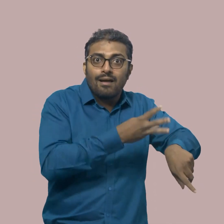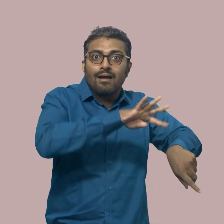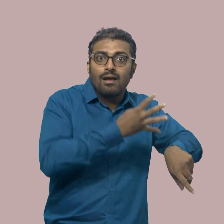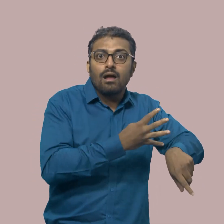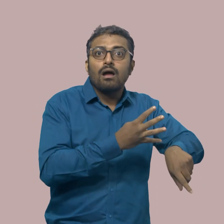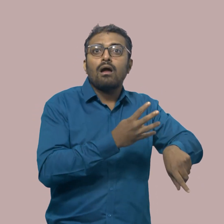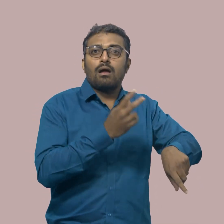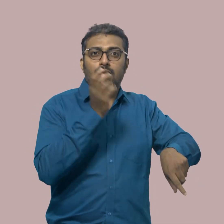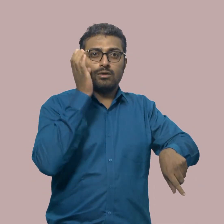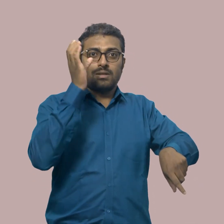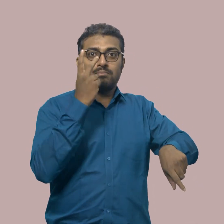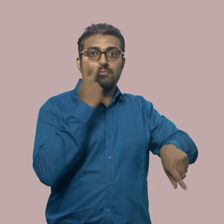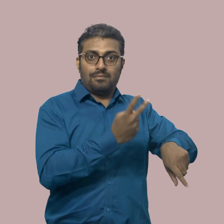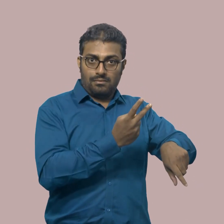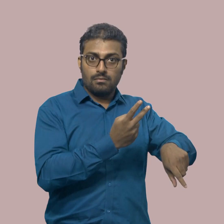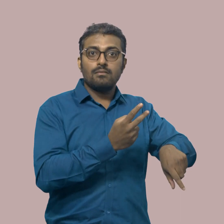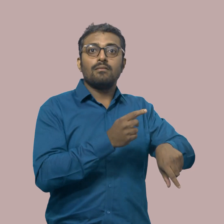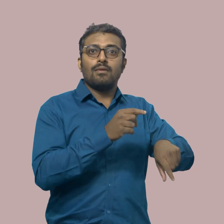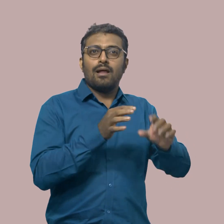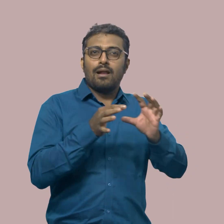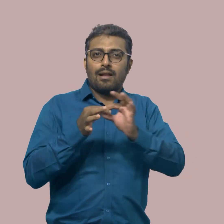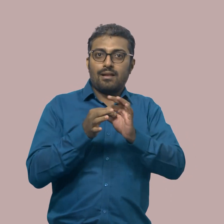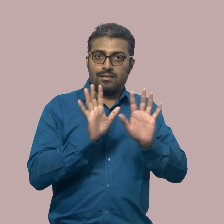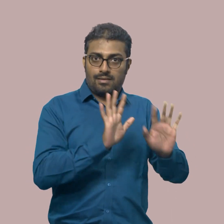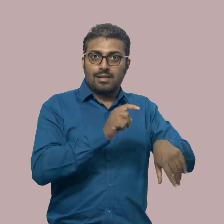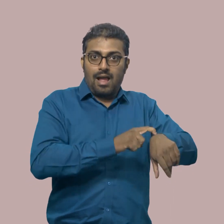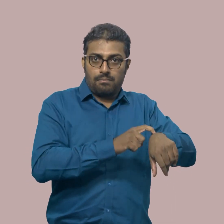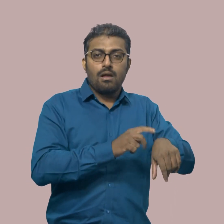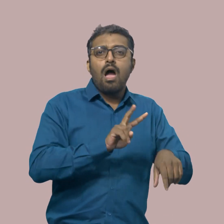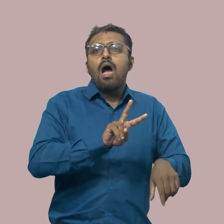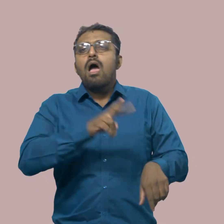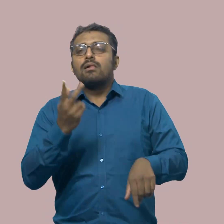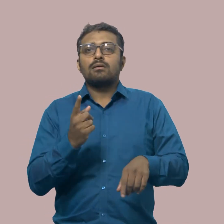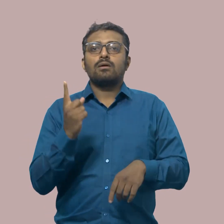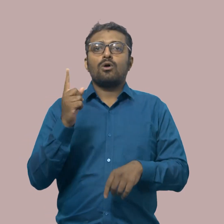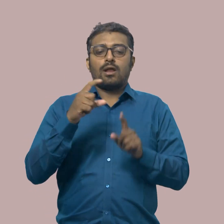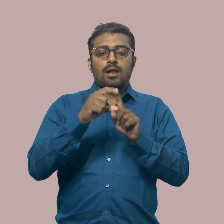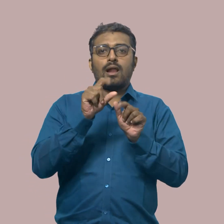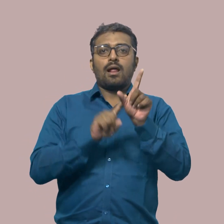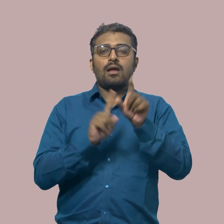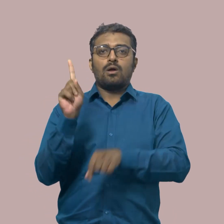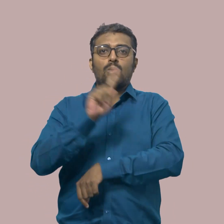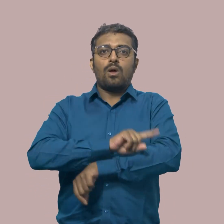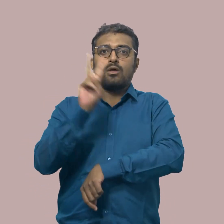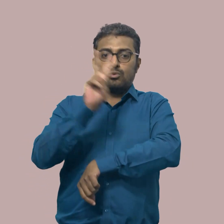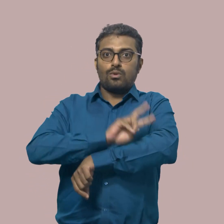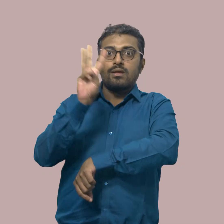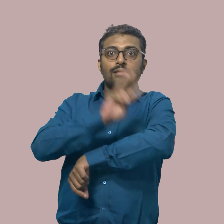number of hour. It can be 3 hours, 4 hours, 5 hours,